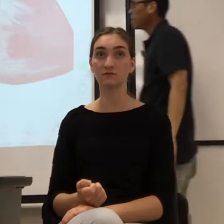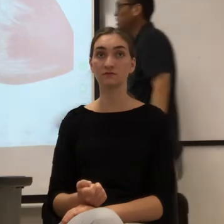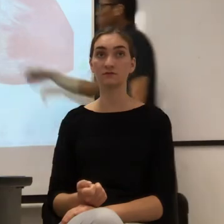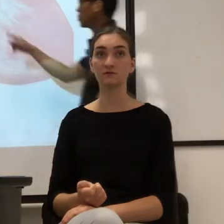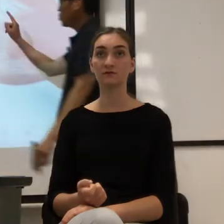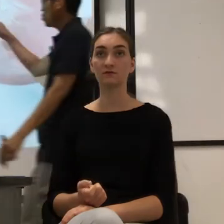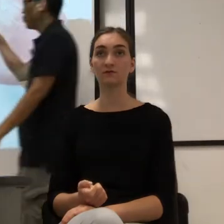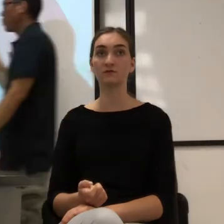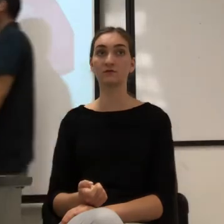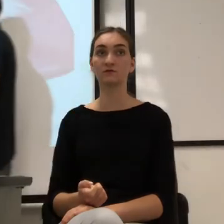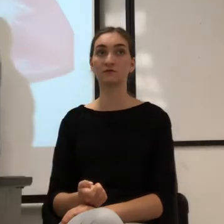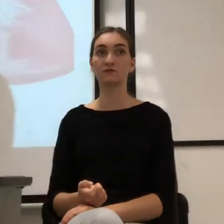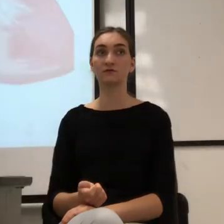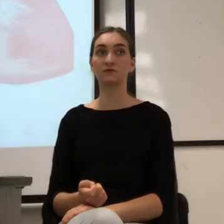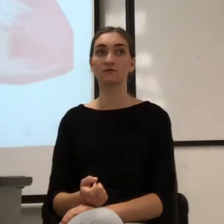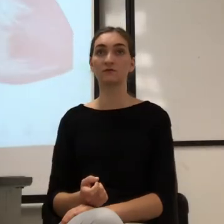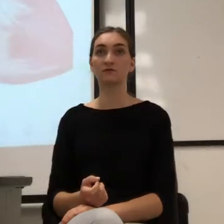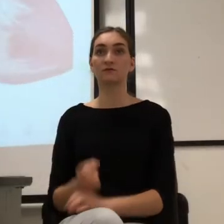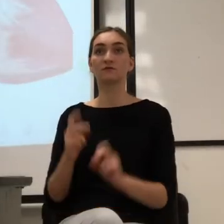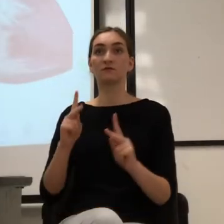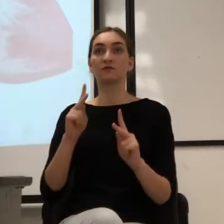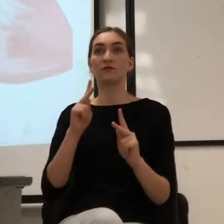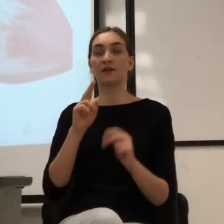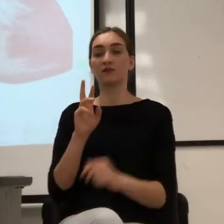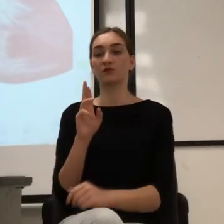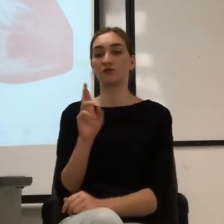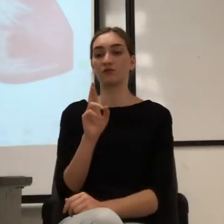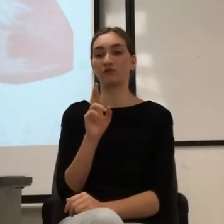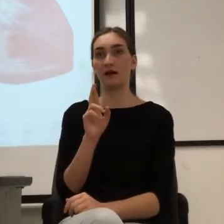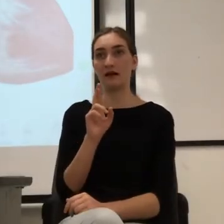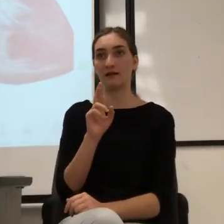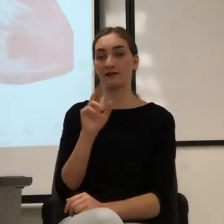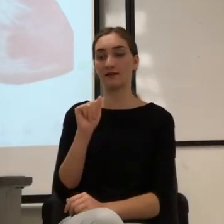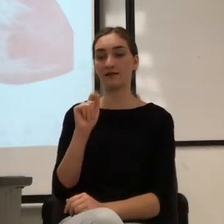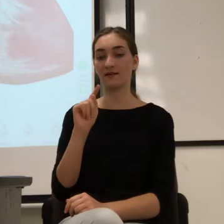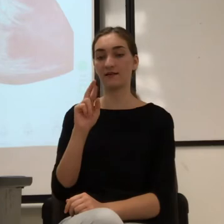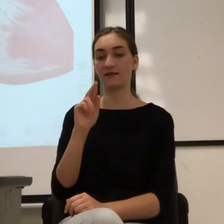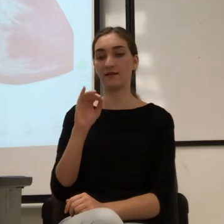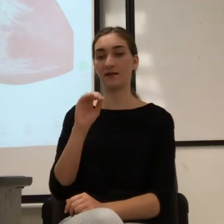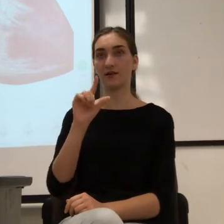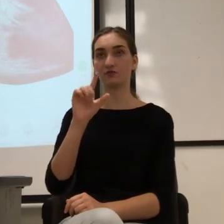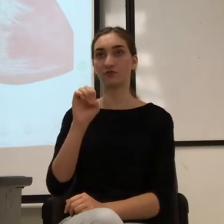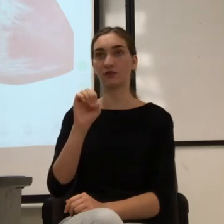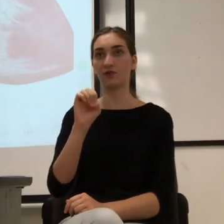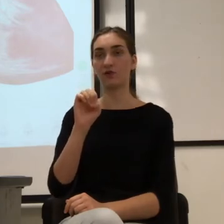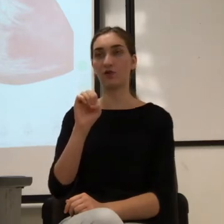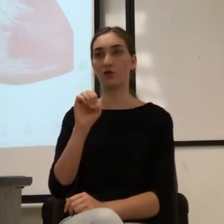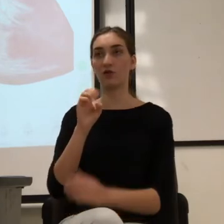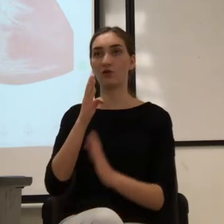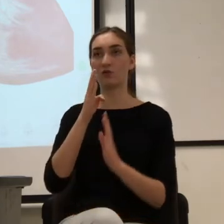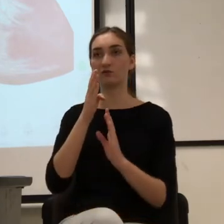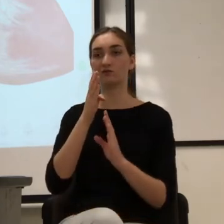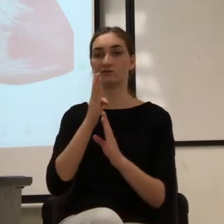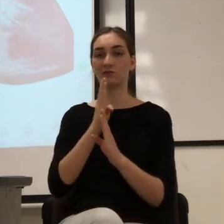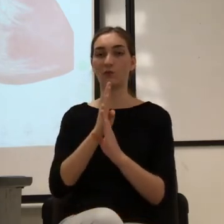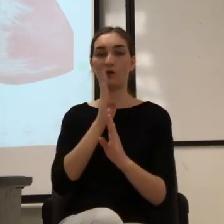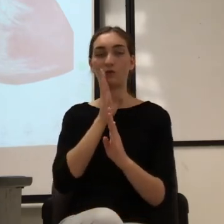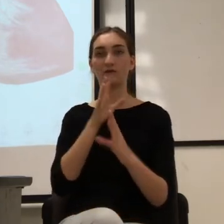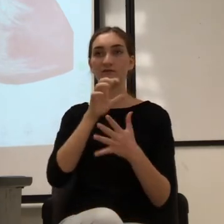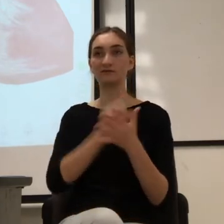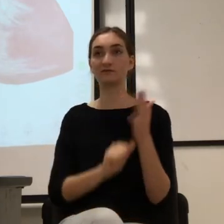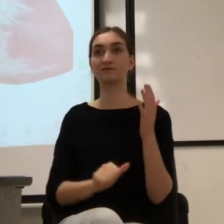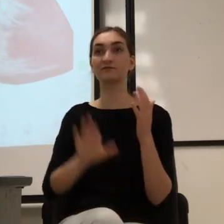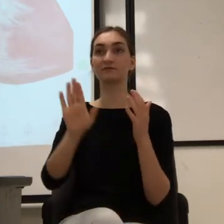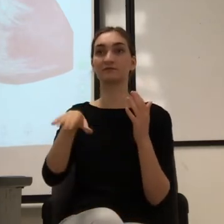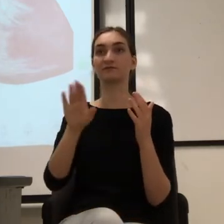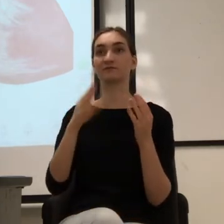All right, let's remove the right atrial wall. This is kind of what we'll do in your sheep heart dissection tomorrow. Oh, by the way, there's a dissection